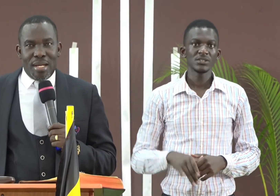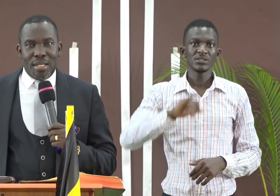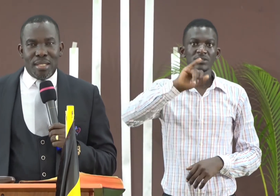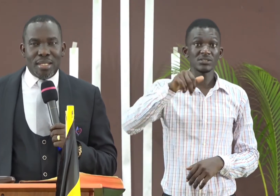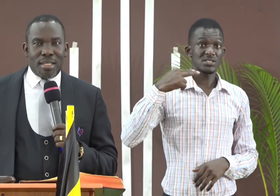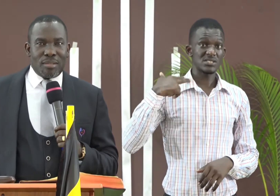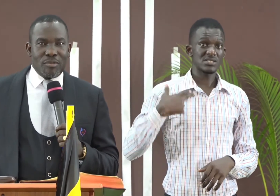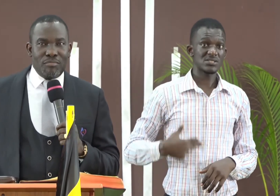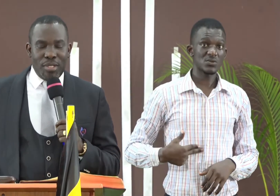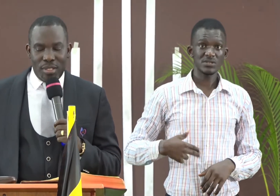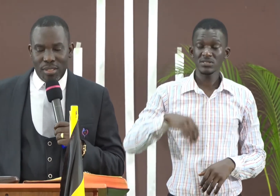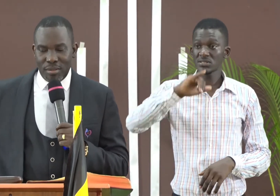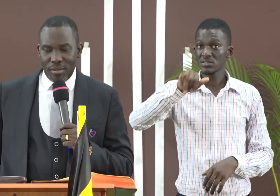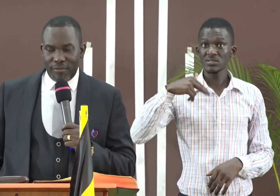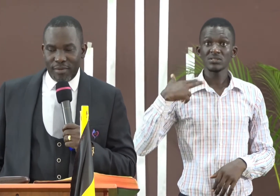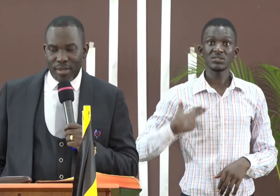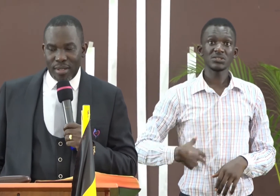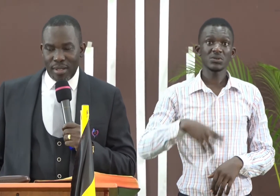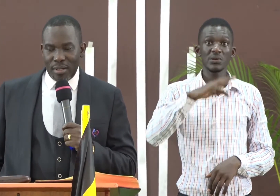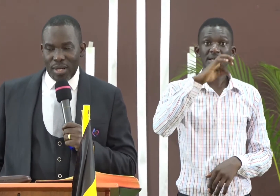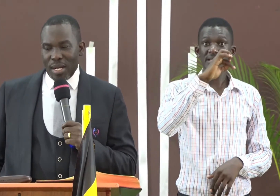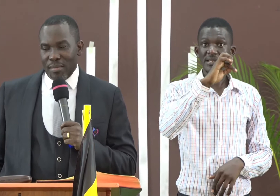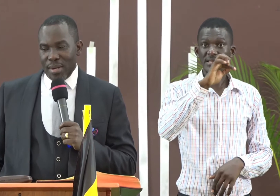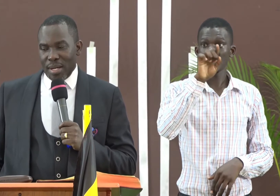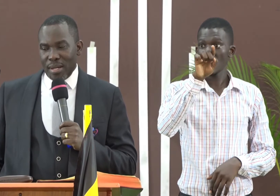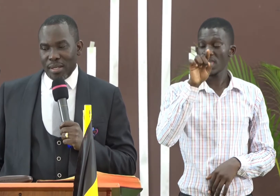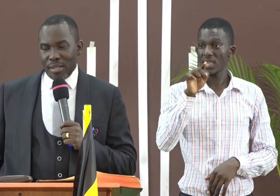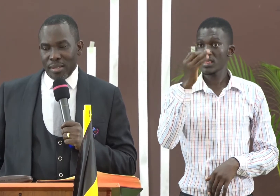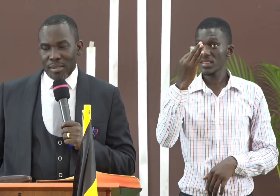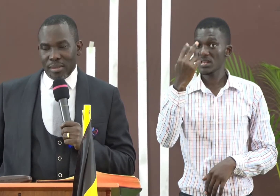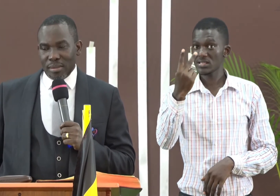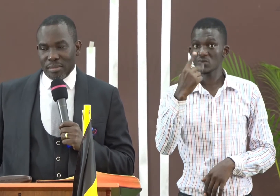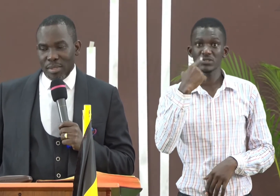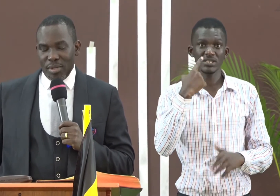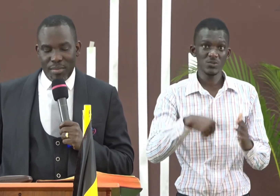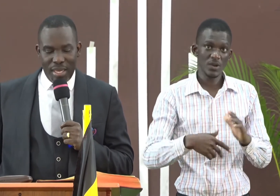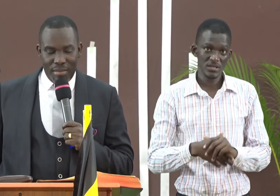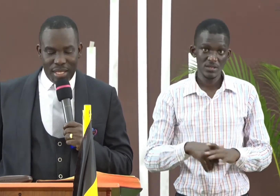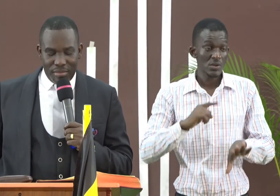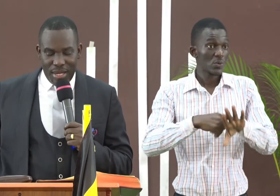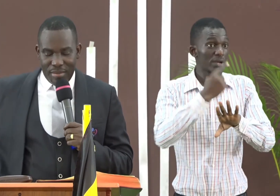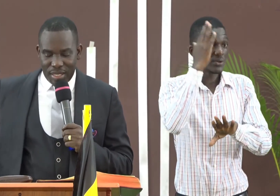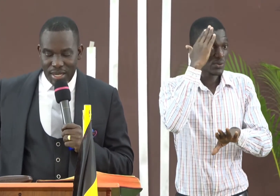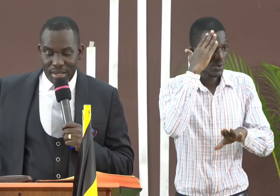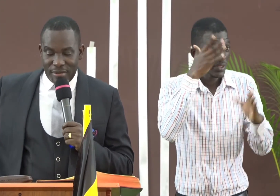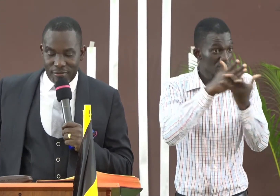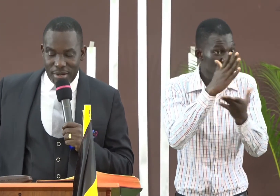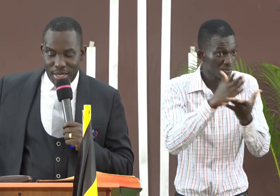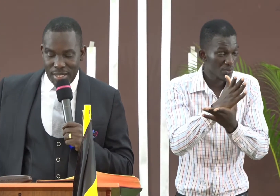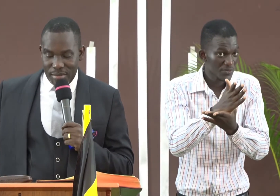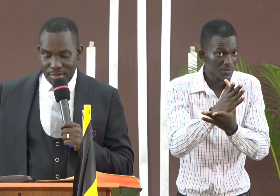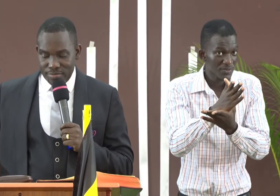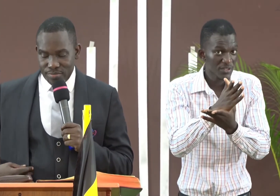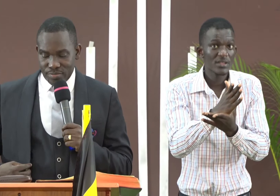munana asatu mubiri okuba wagamba bwe muli manya amazima n'amazima gali